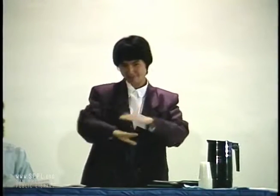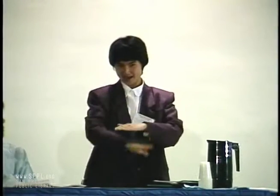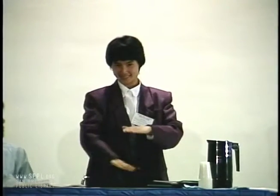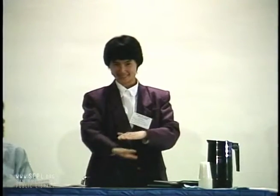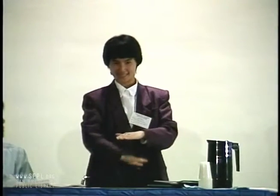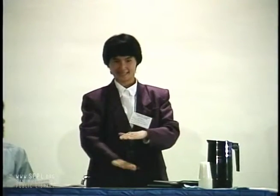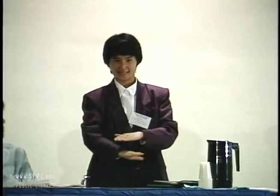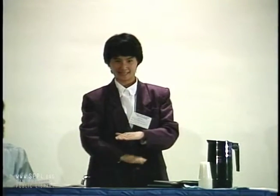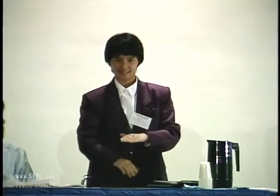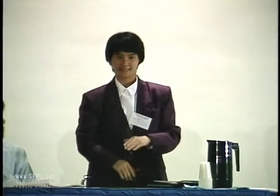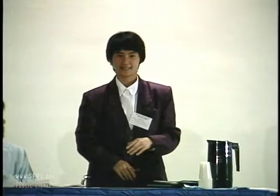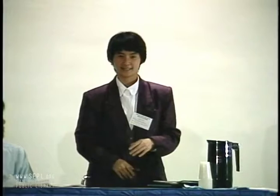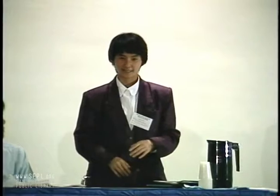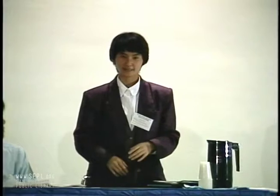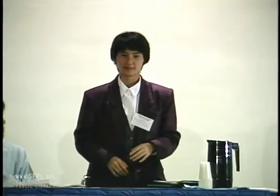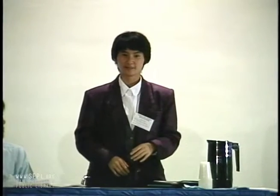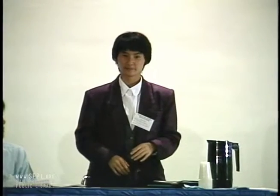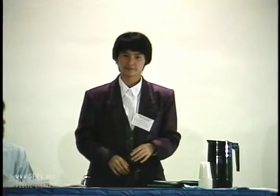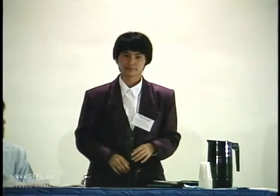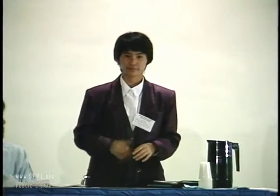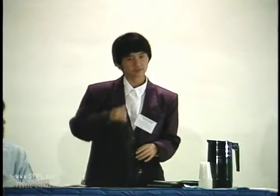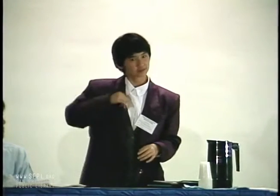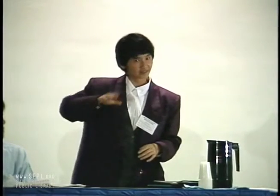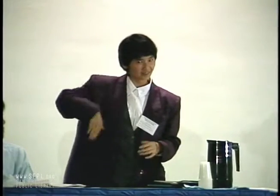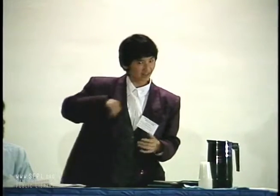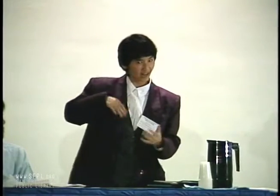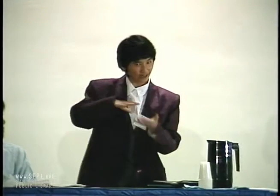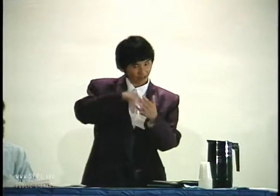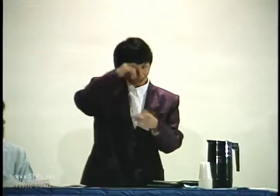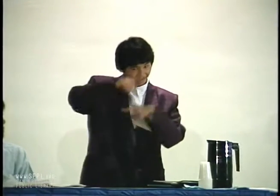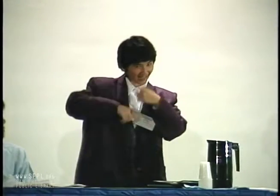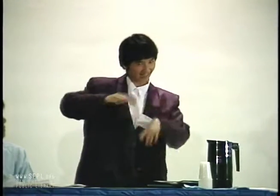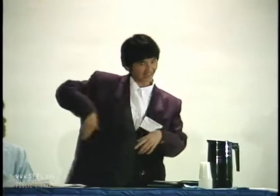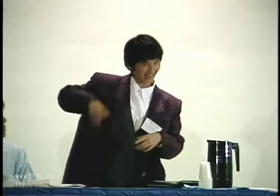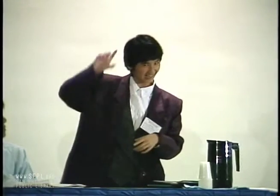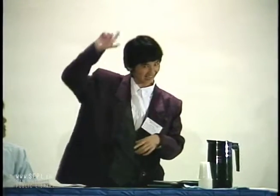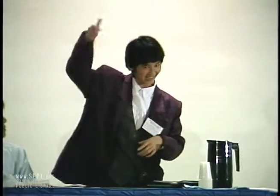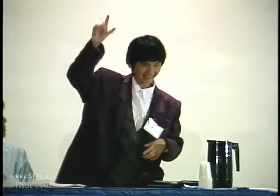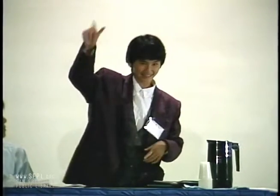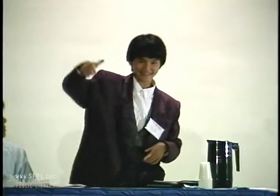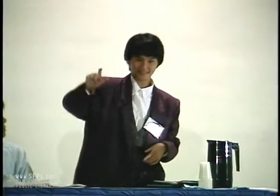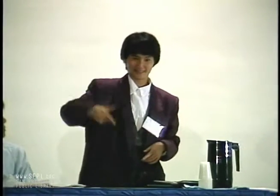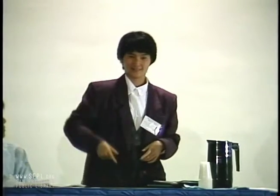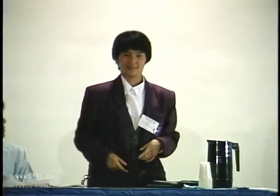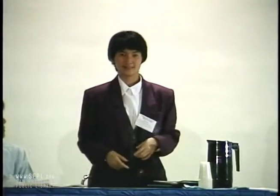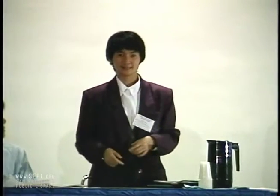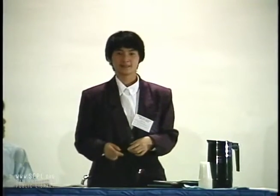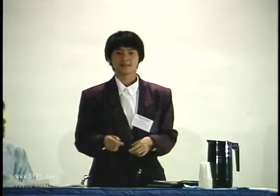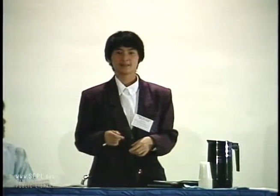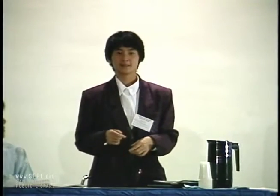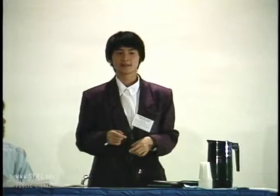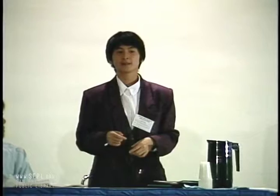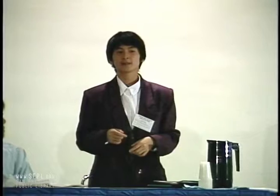but it was a slow process for me just to learn the basics. I hadn't learned sign language yet. That didn't come until later.